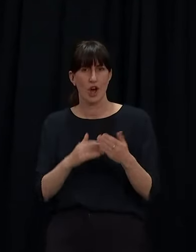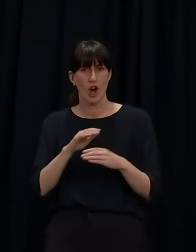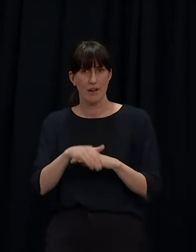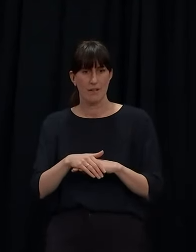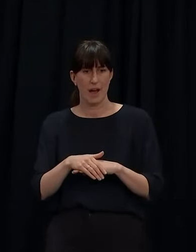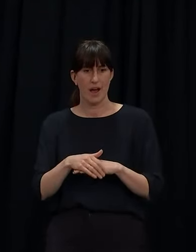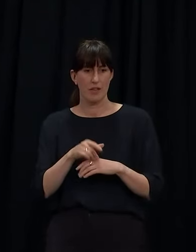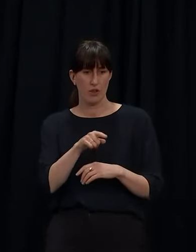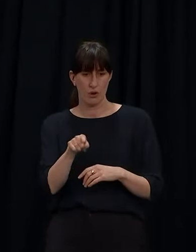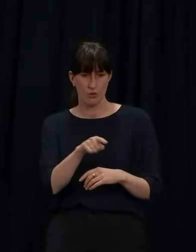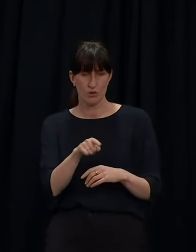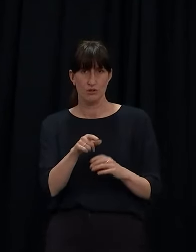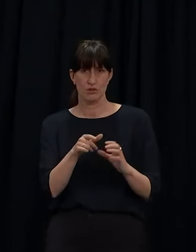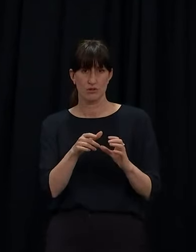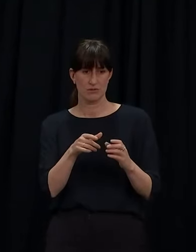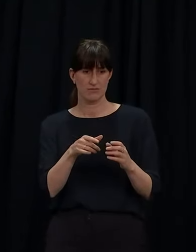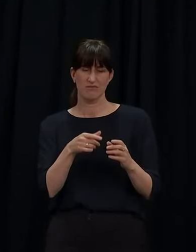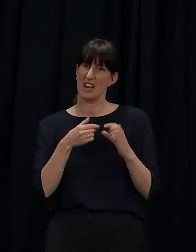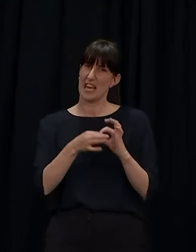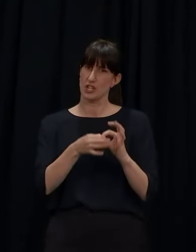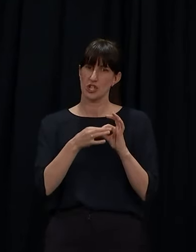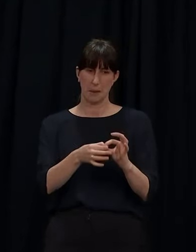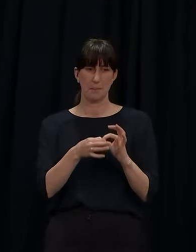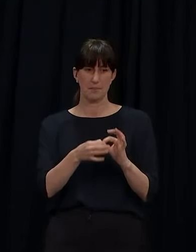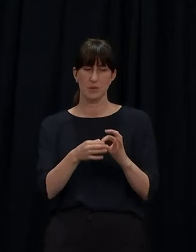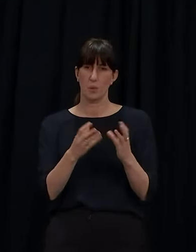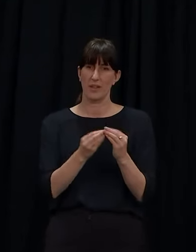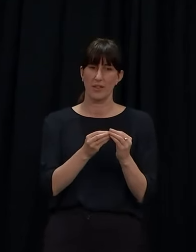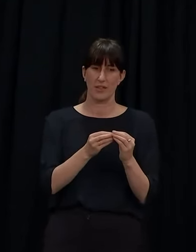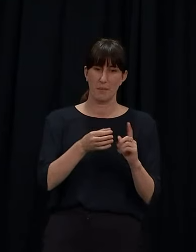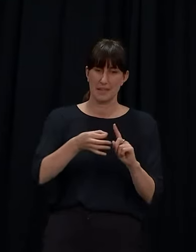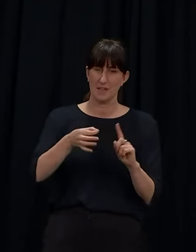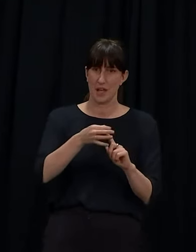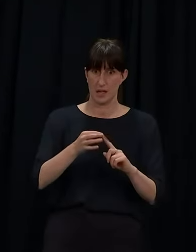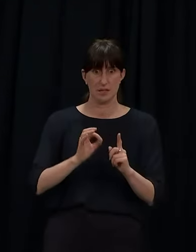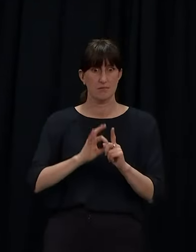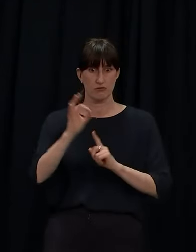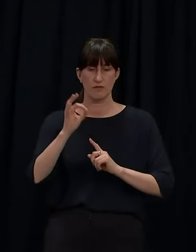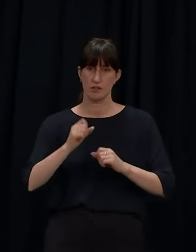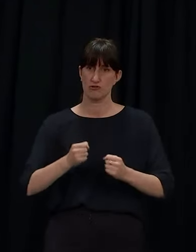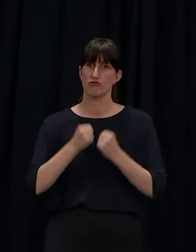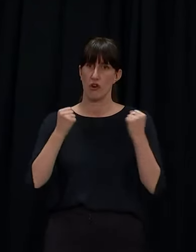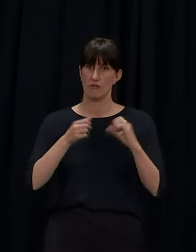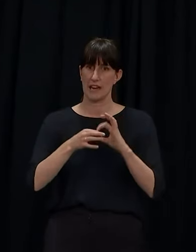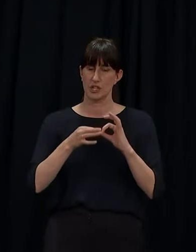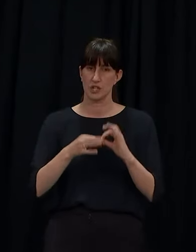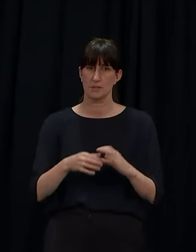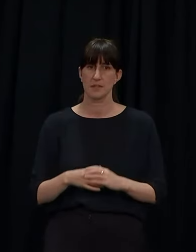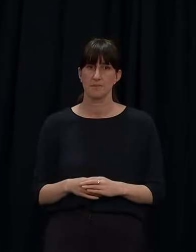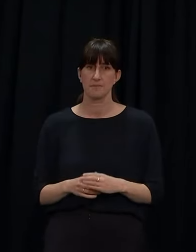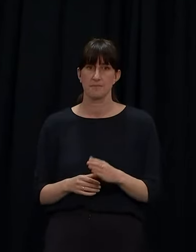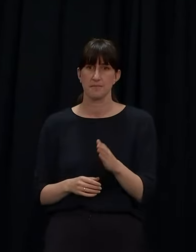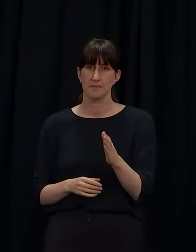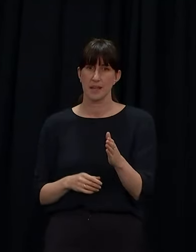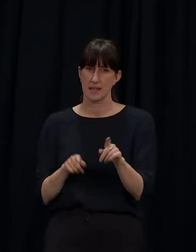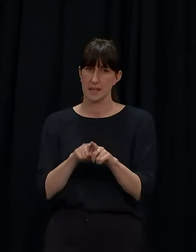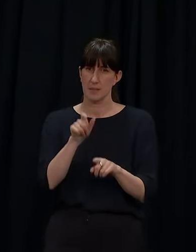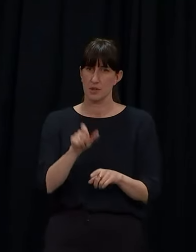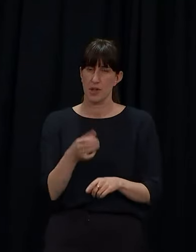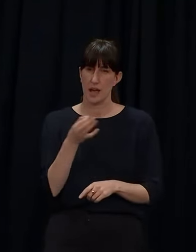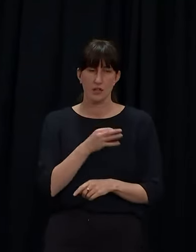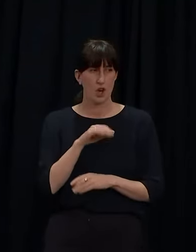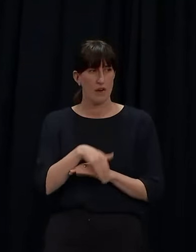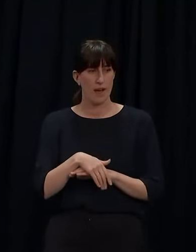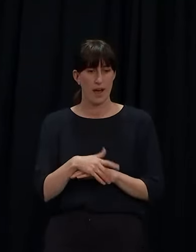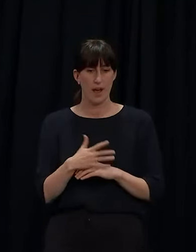have really strengthened over the past few days. And just quickly on that I'll let you finish there. Just quickly on that Warkworth case that was mentioned yesterday. Yeah. Do you have any more